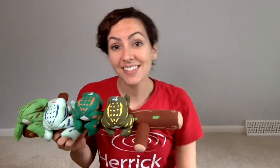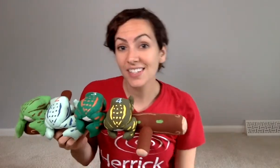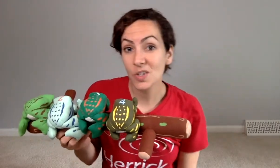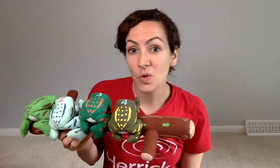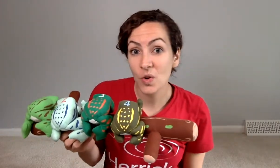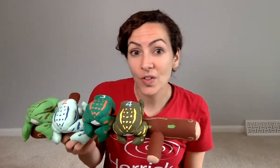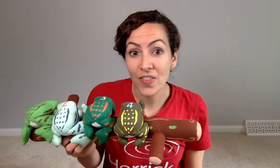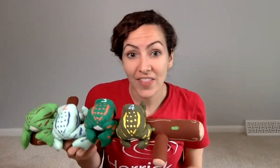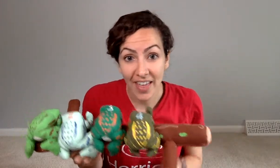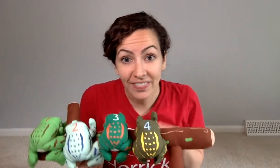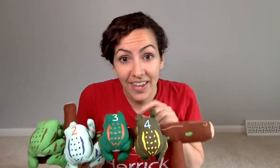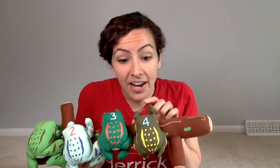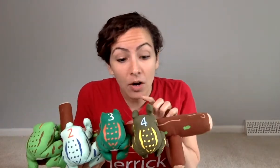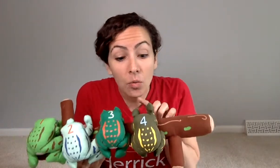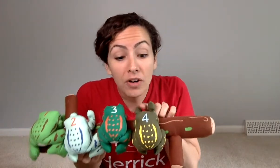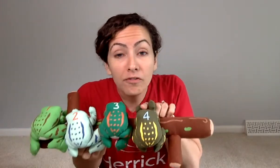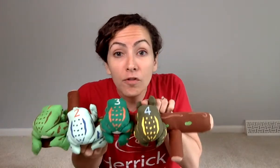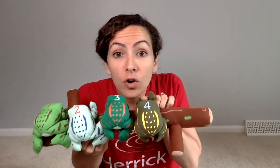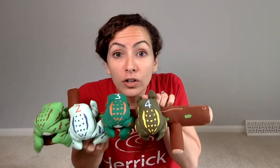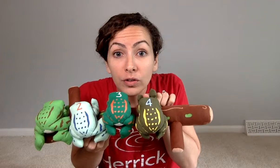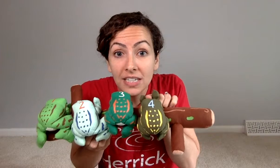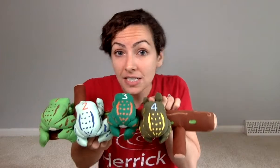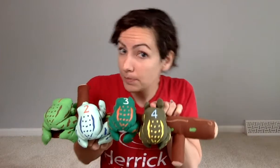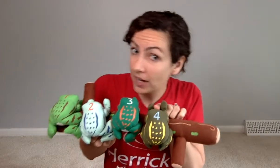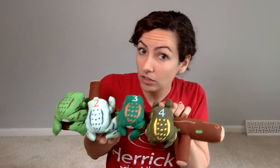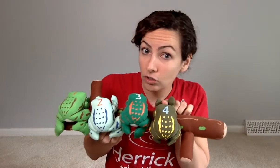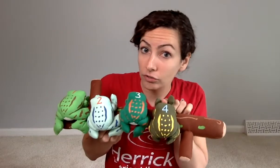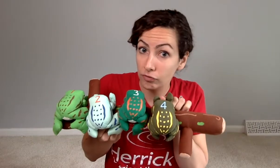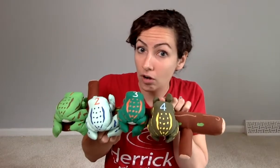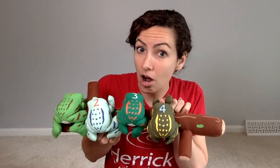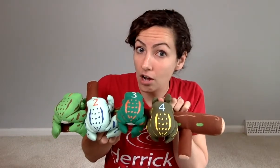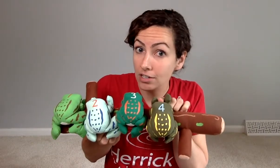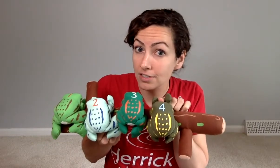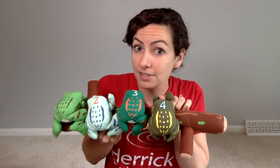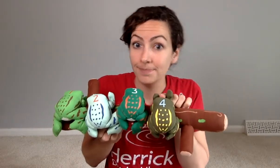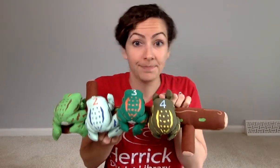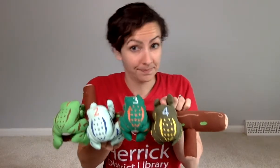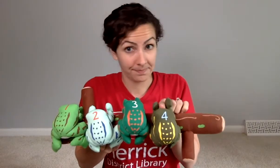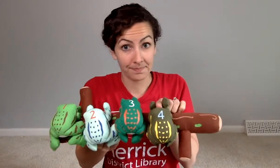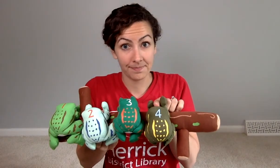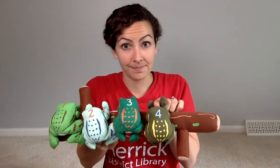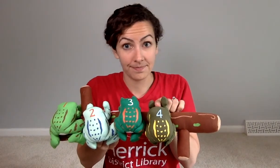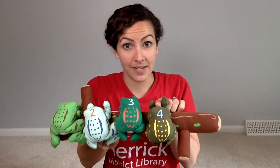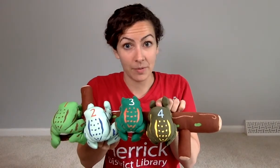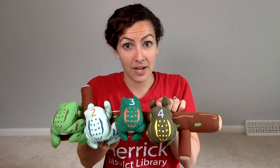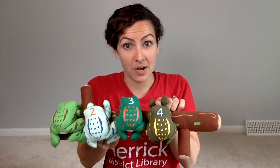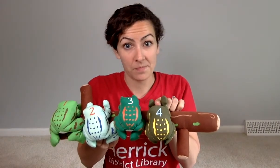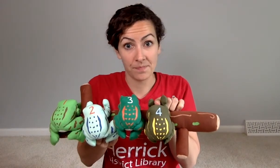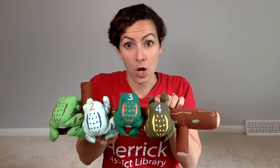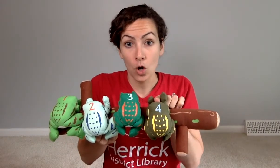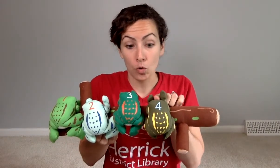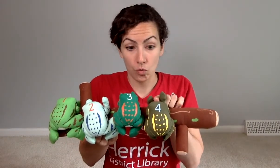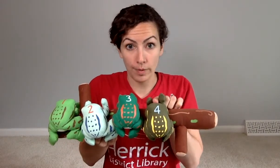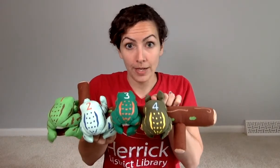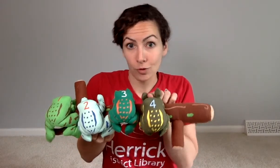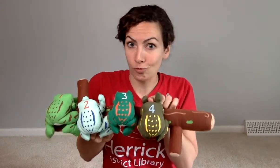and cool. Then there were 4 green speckled frogs. There we go. Ribbit,